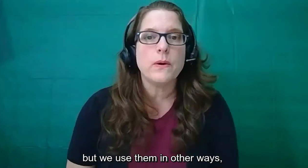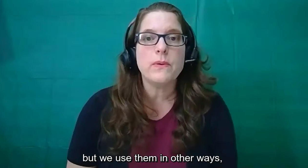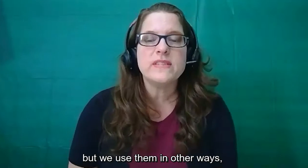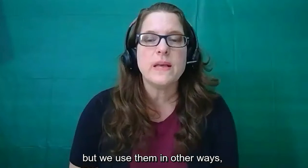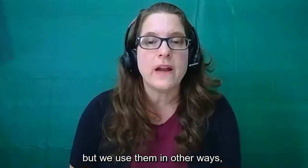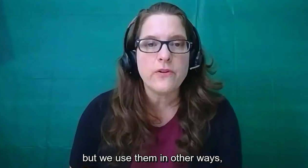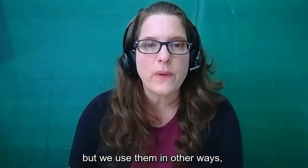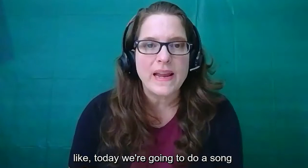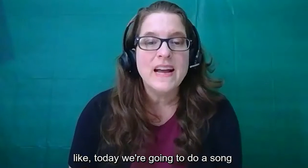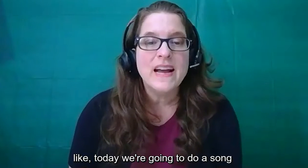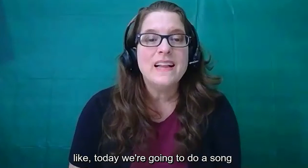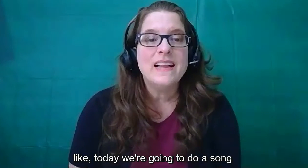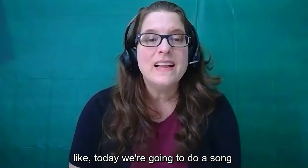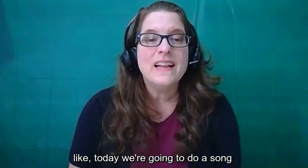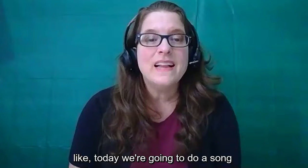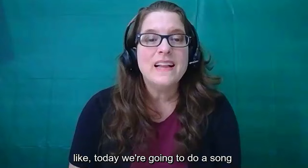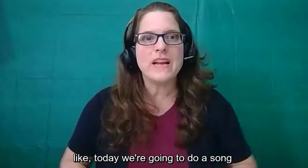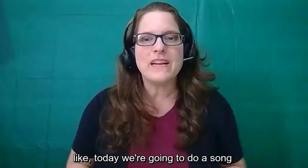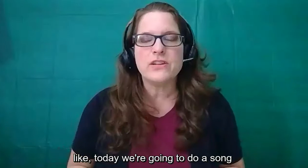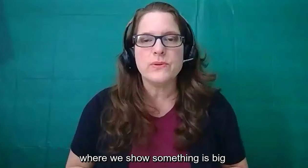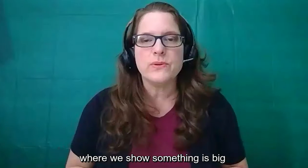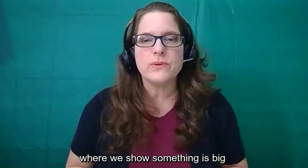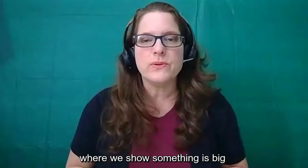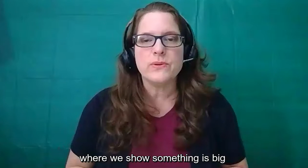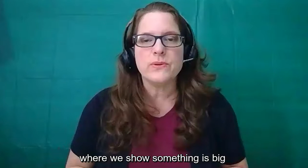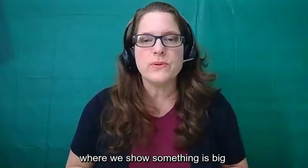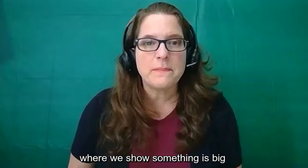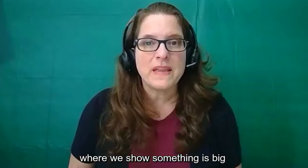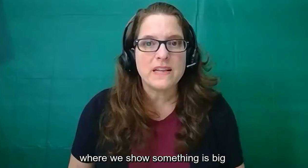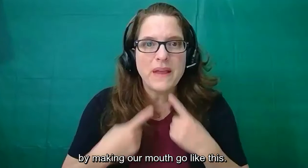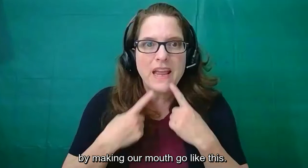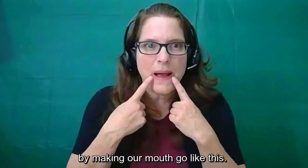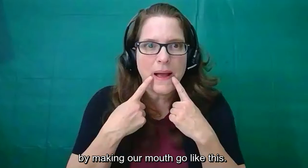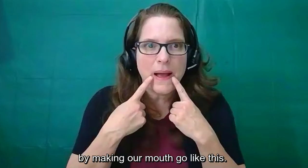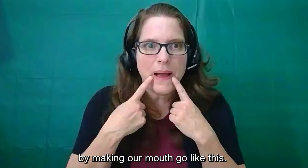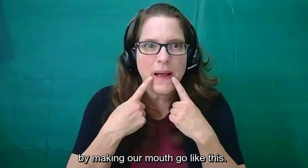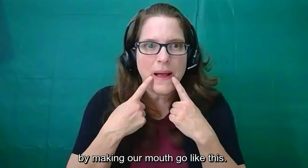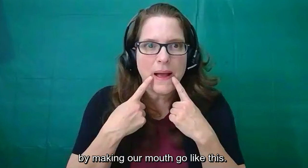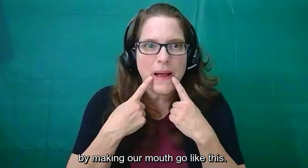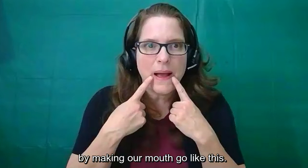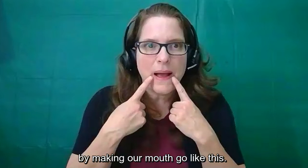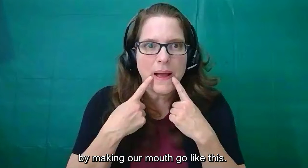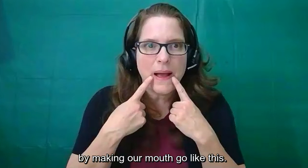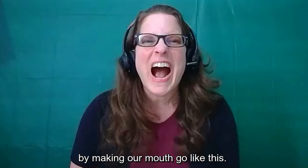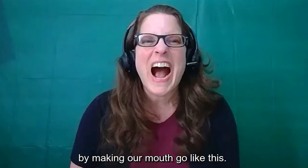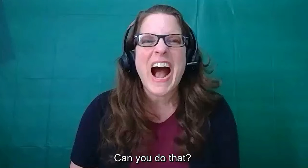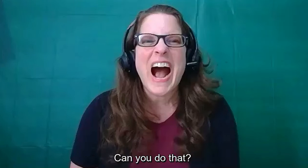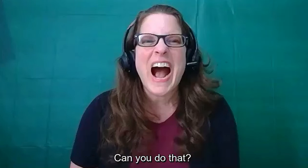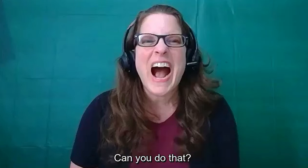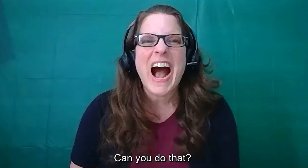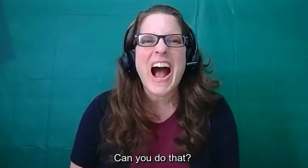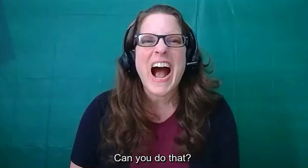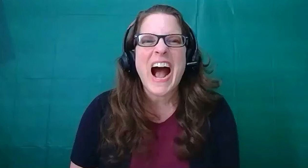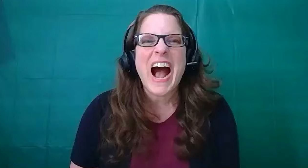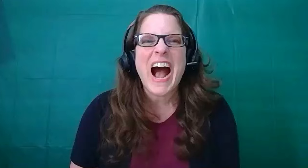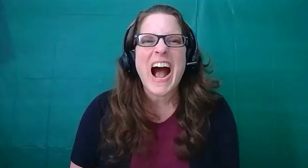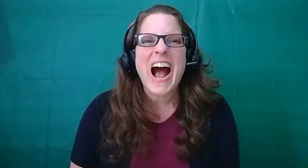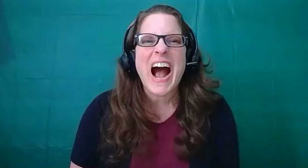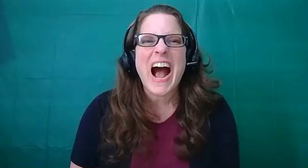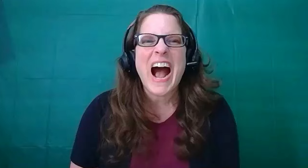in other ways. Like today, we're going to do a song where we show something as big by making our mouth go like this. Can you do that?